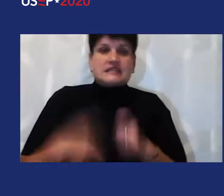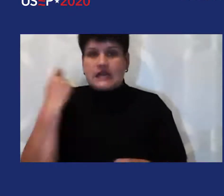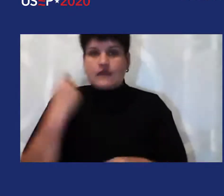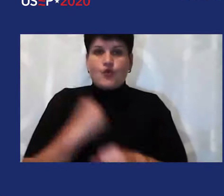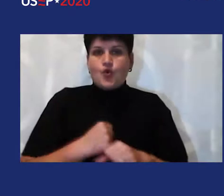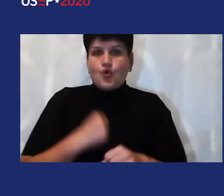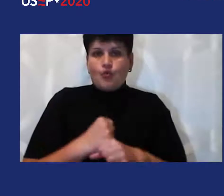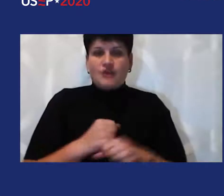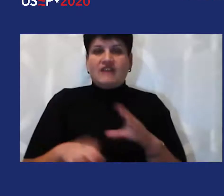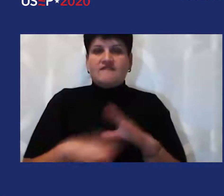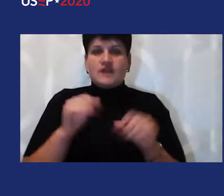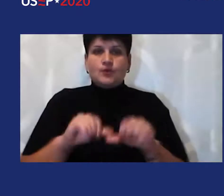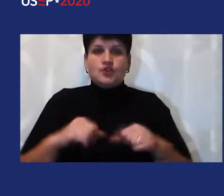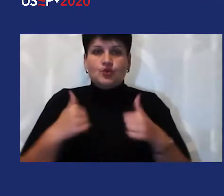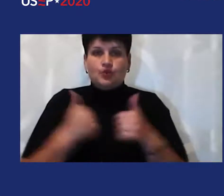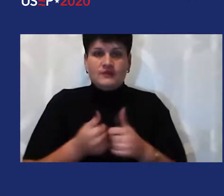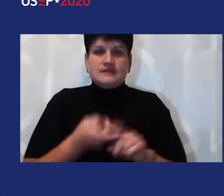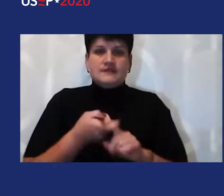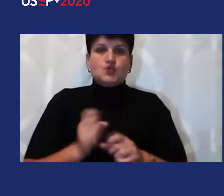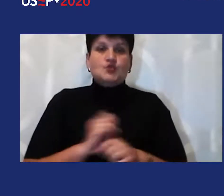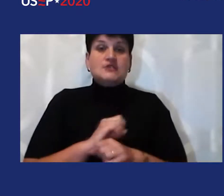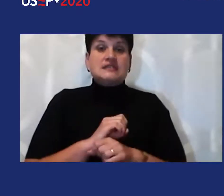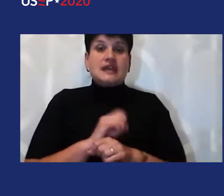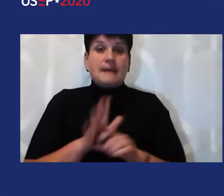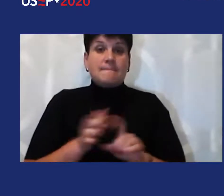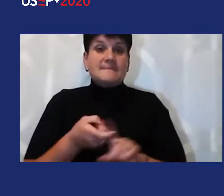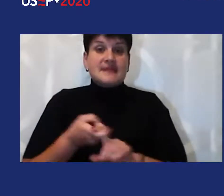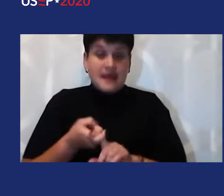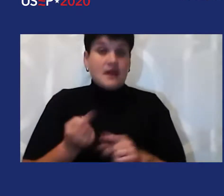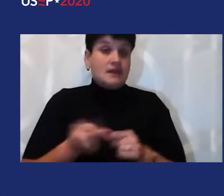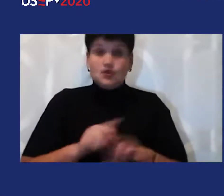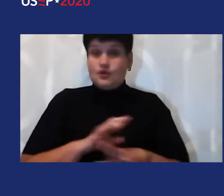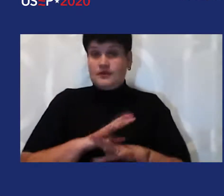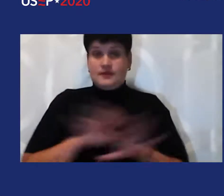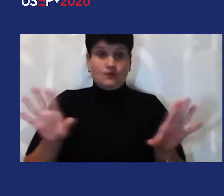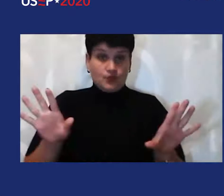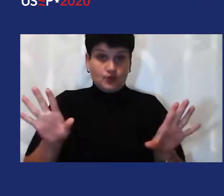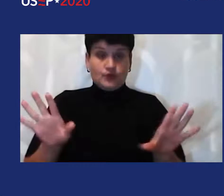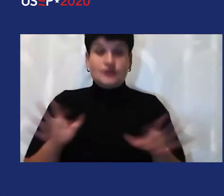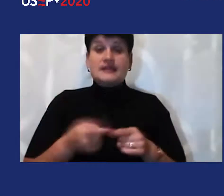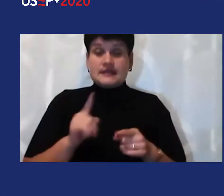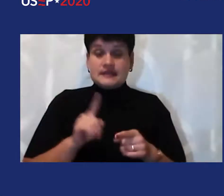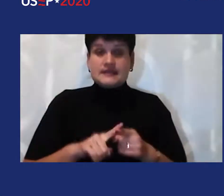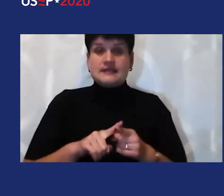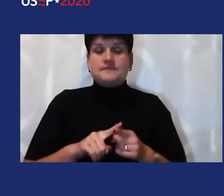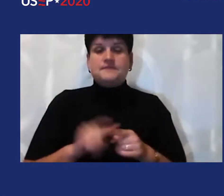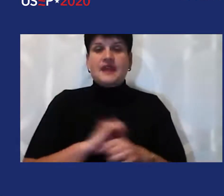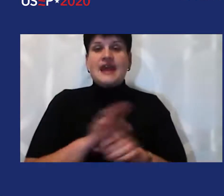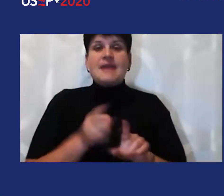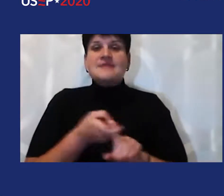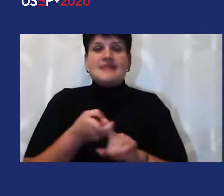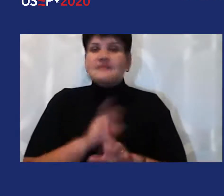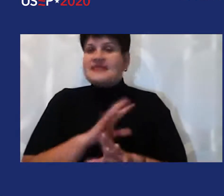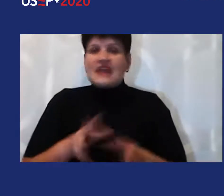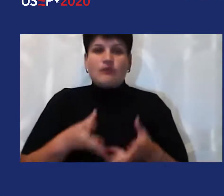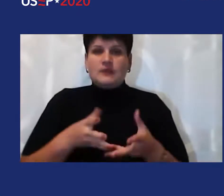that some of the polling stations won't be open, but hopefully it never happened. But